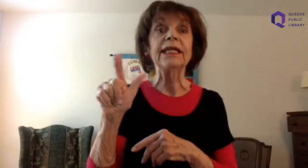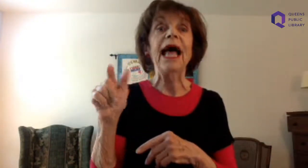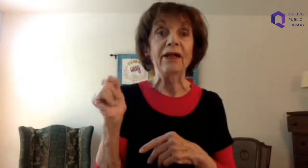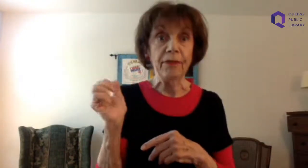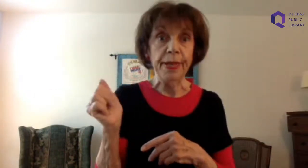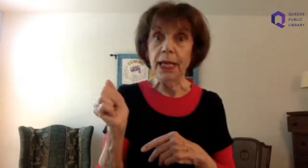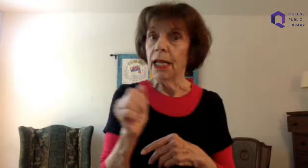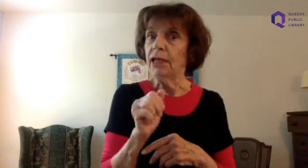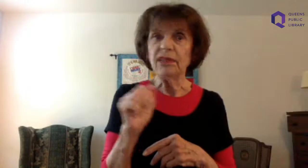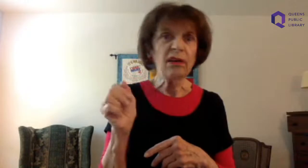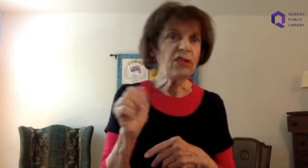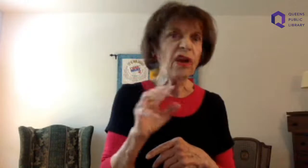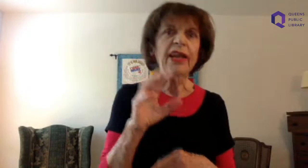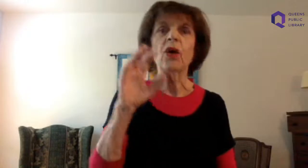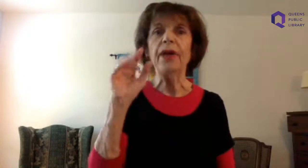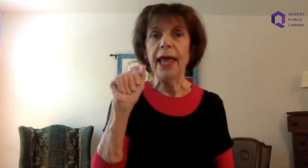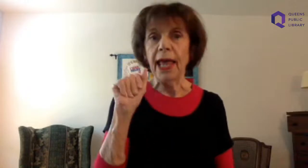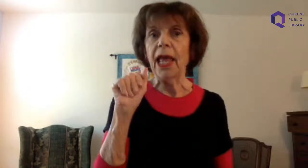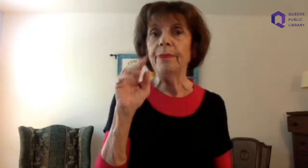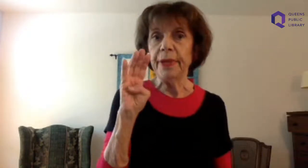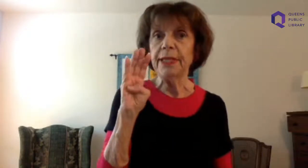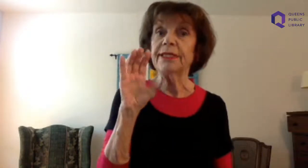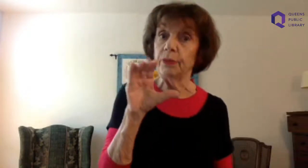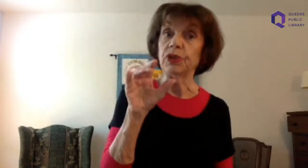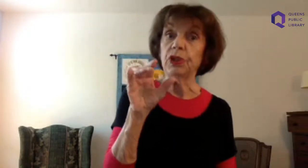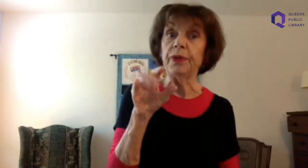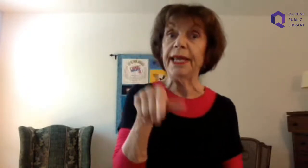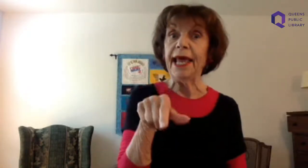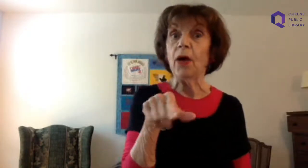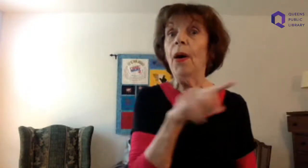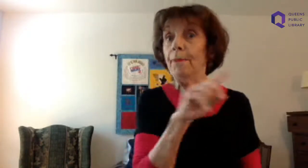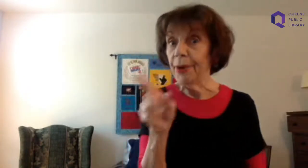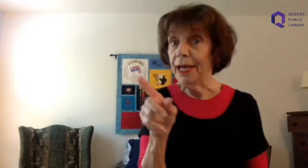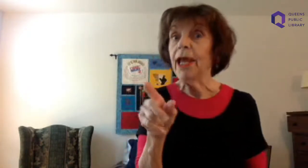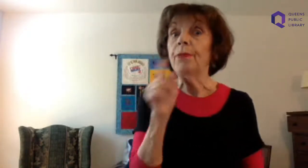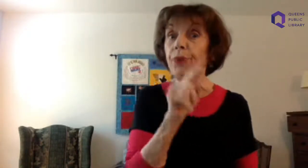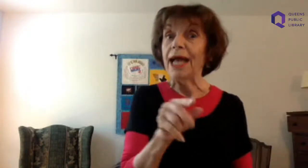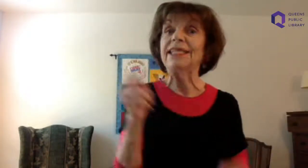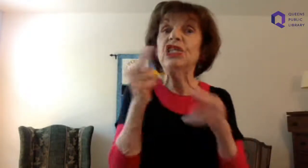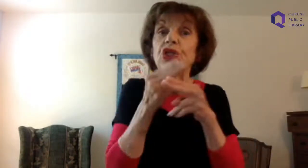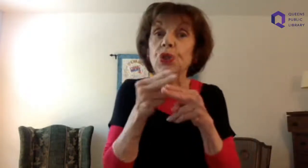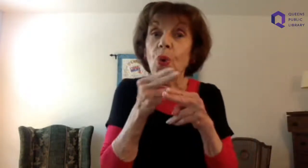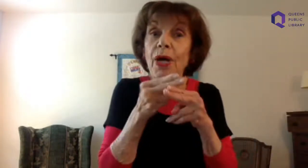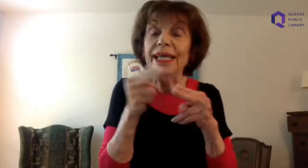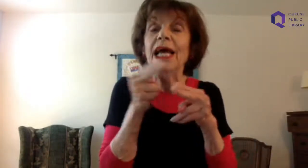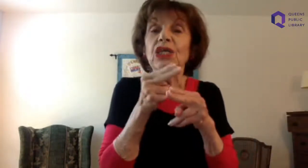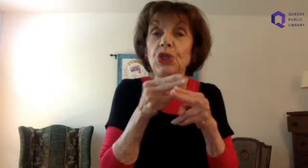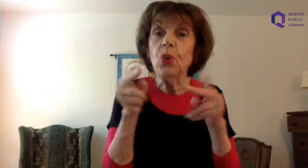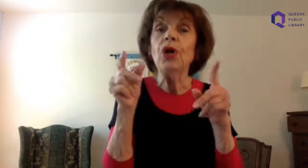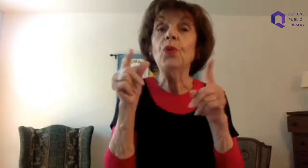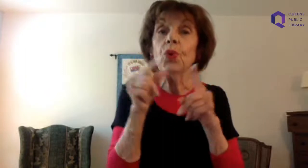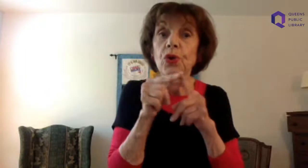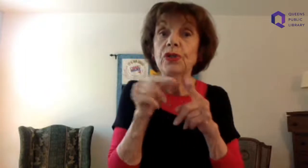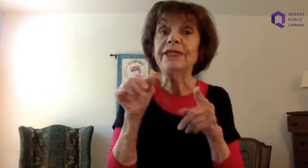ASL alphabet. Don't try to go to A, B, C. We'll do it now, but practice short, short words